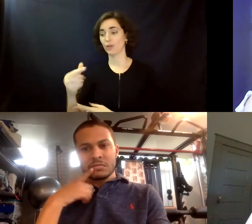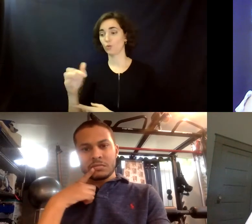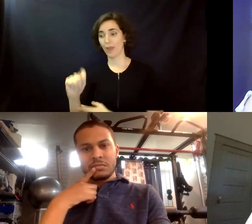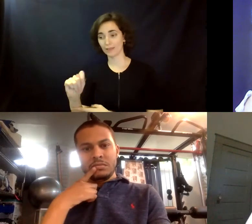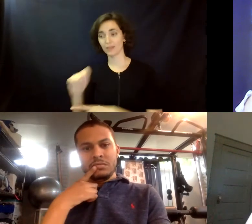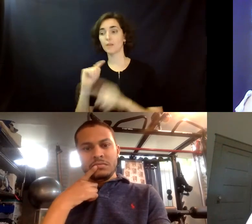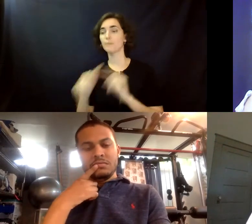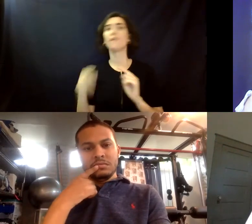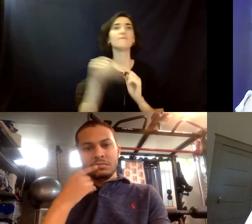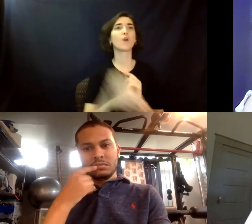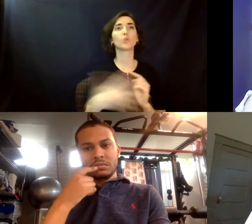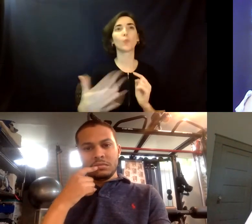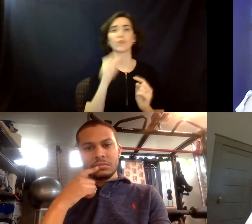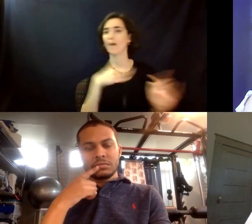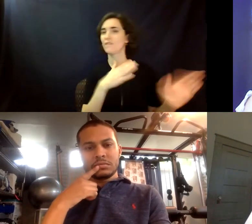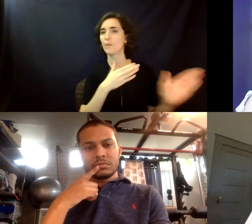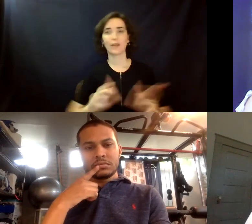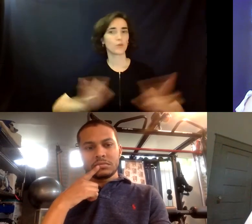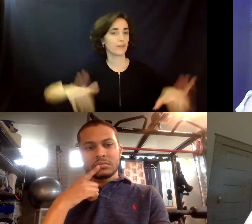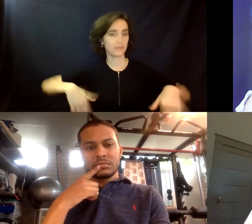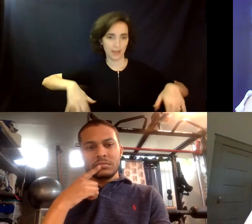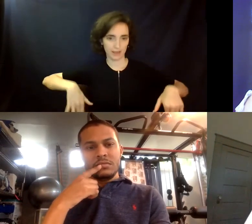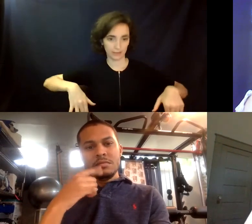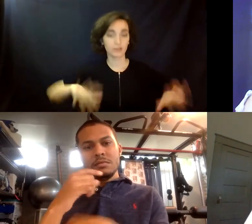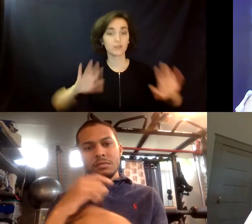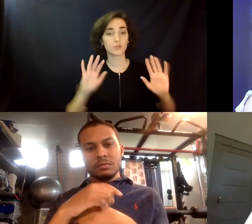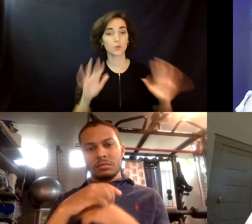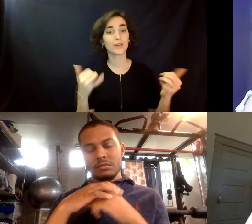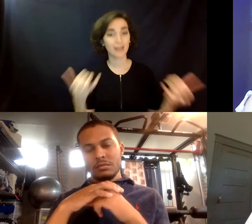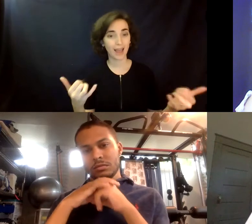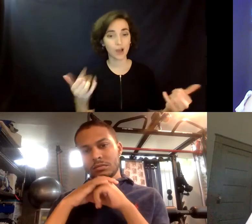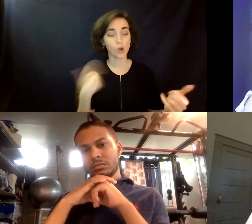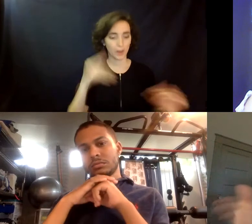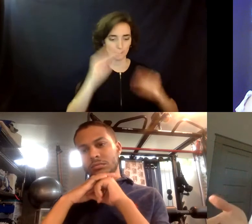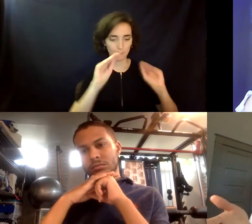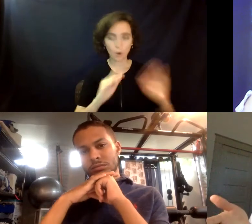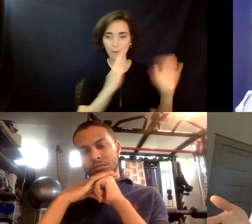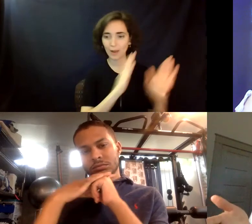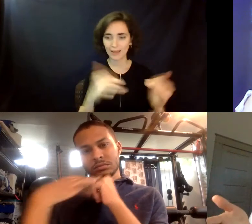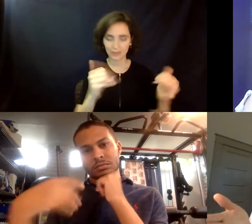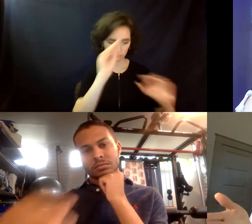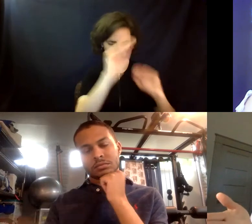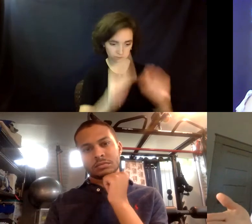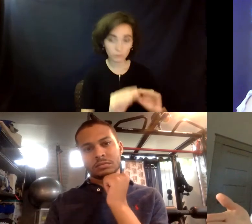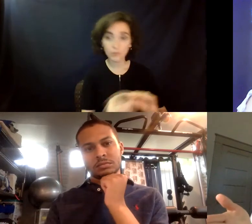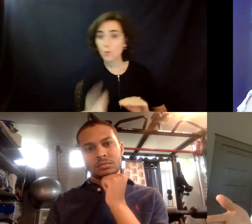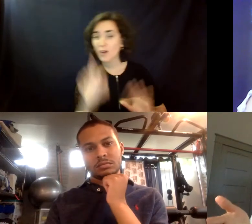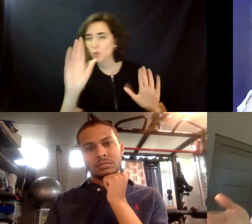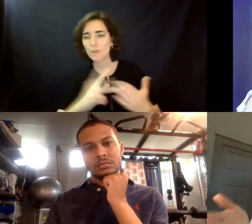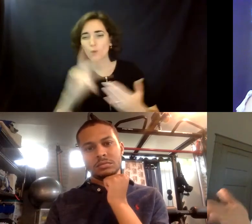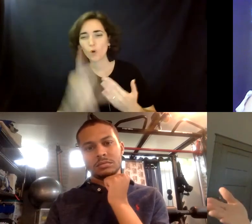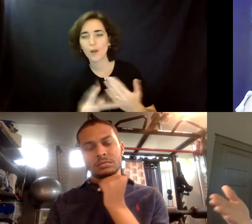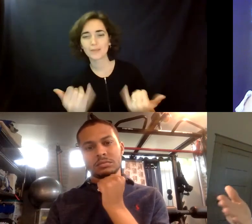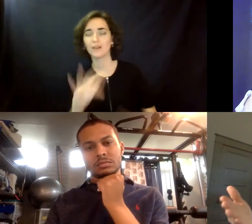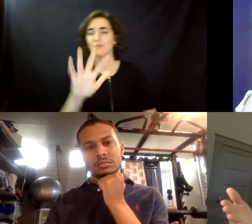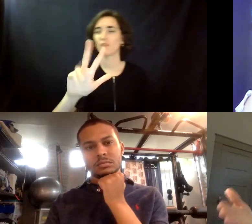to fund. We don't have a plan in hand. So what we're doing now, we're putting a plan together. There's a great program out there that's